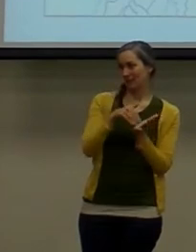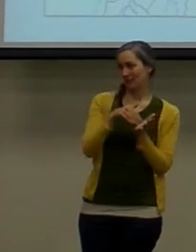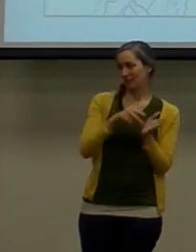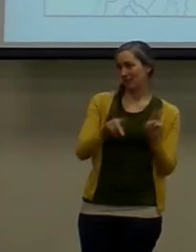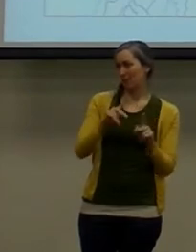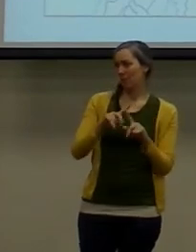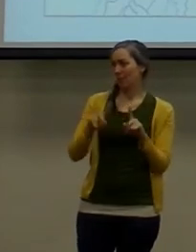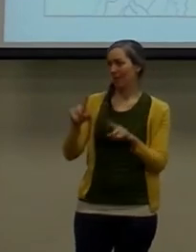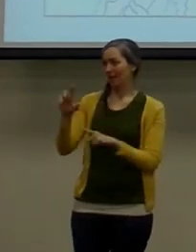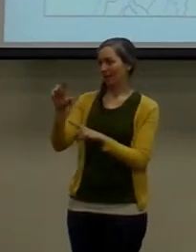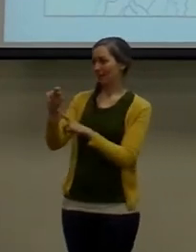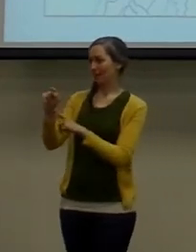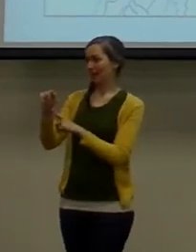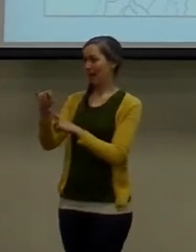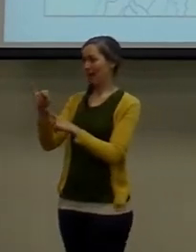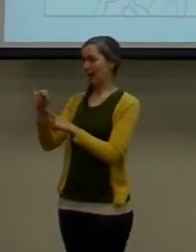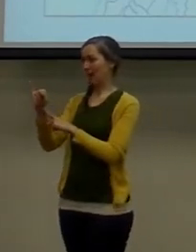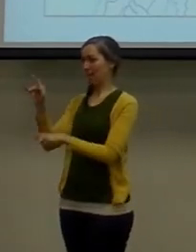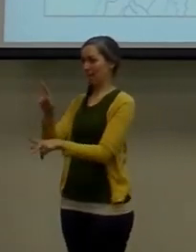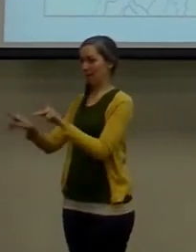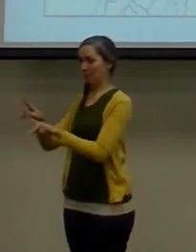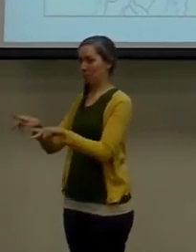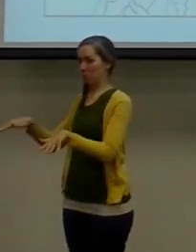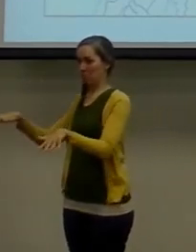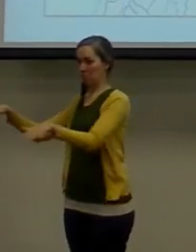people, Tai,